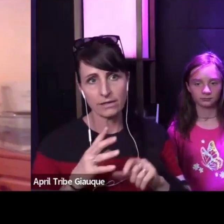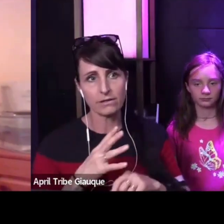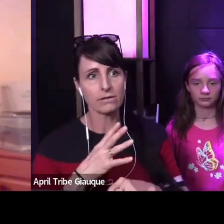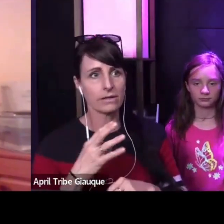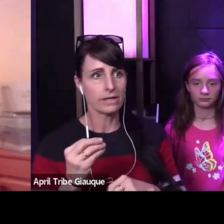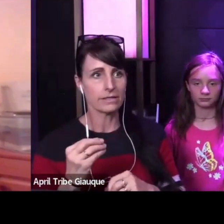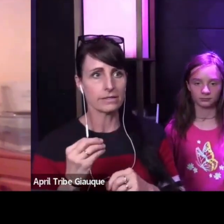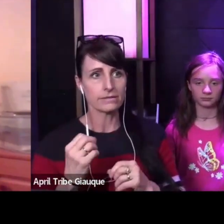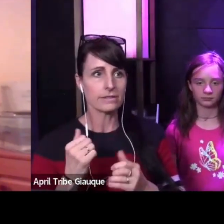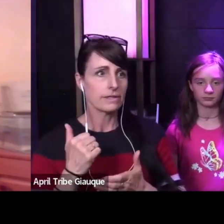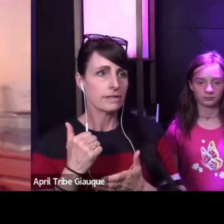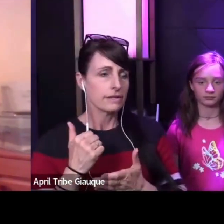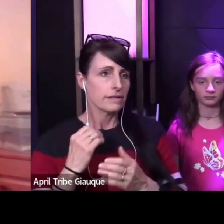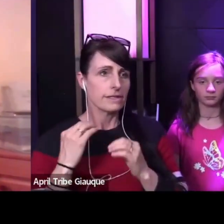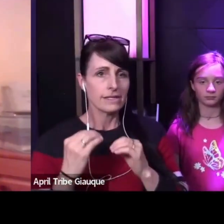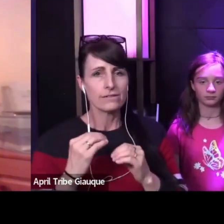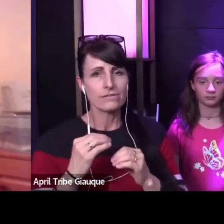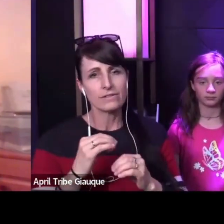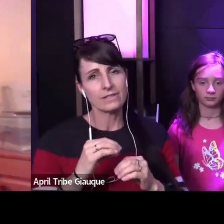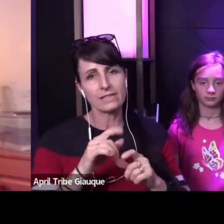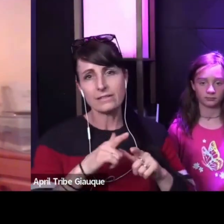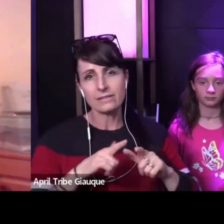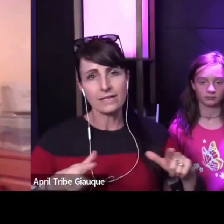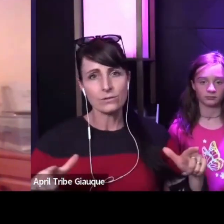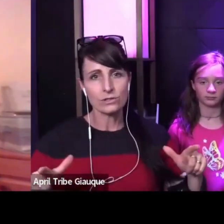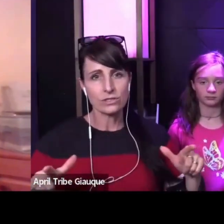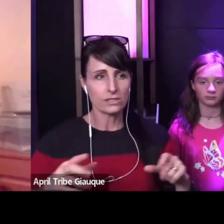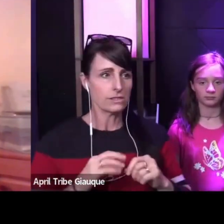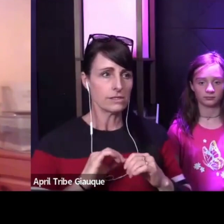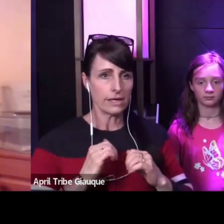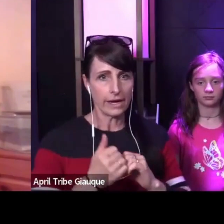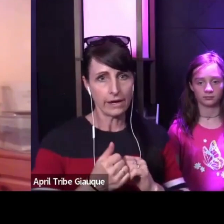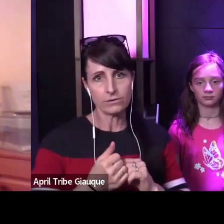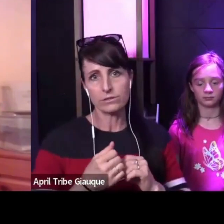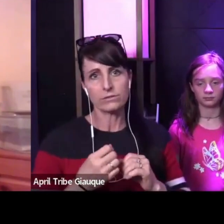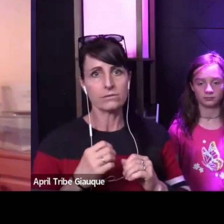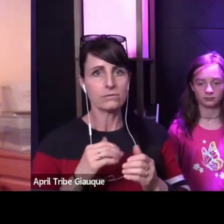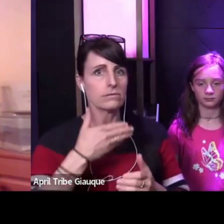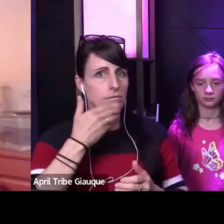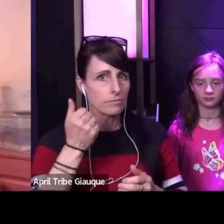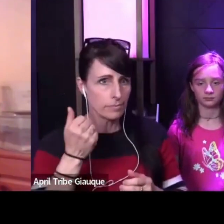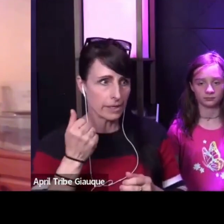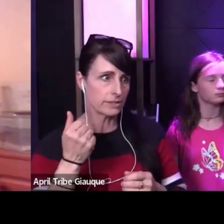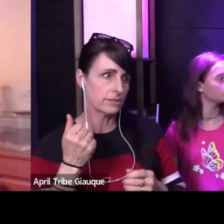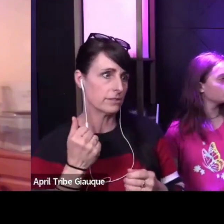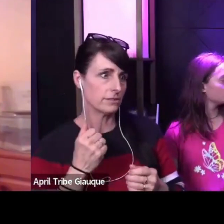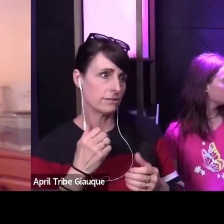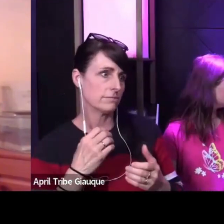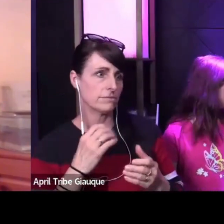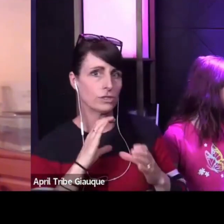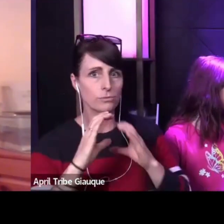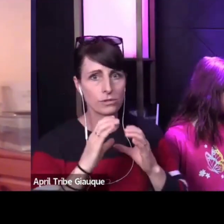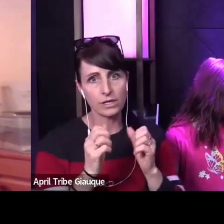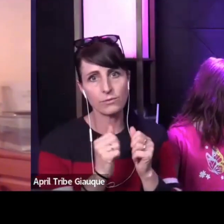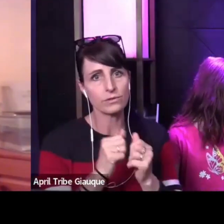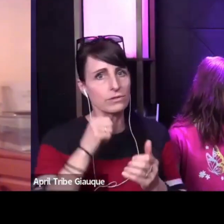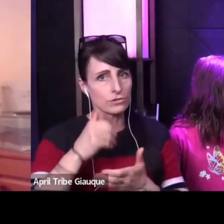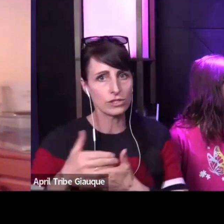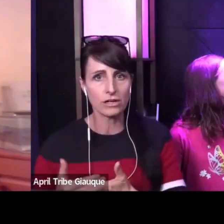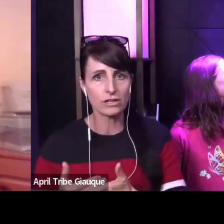week that could teach ASL and then, help us to learn how the language worked and how best